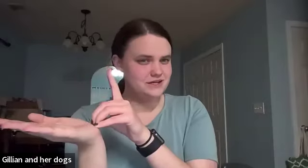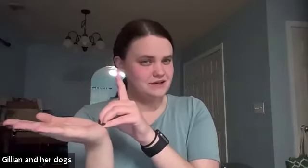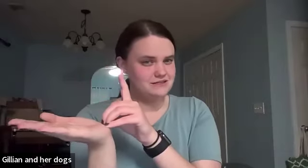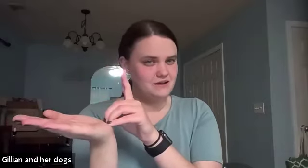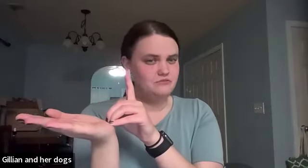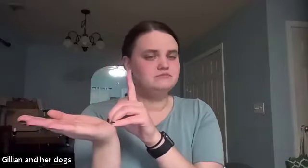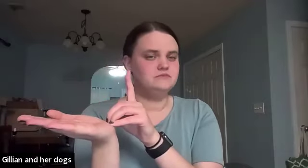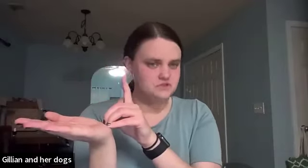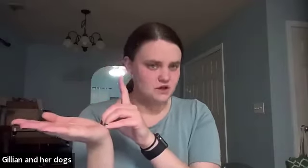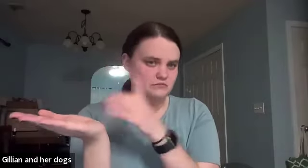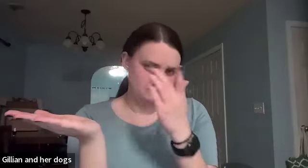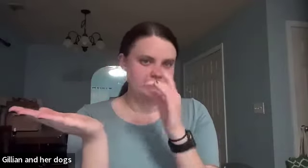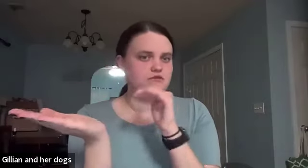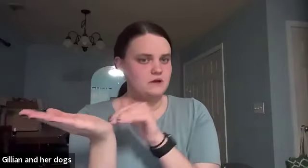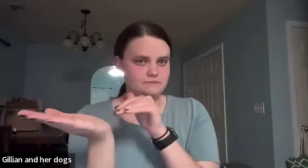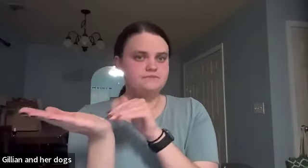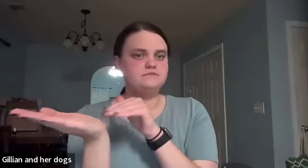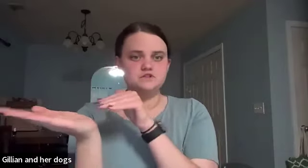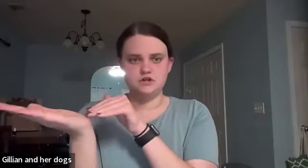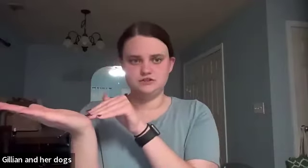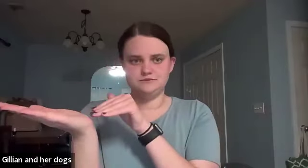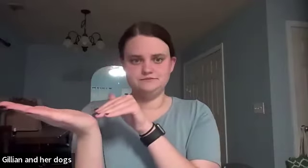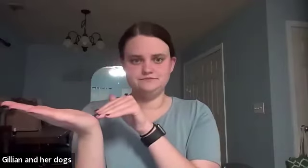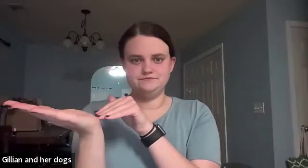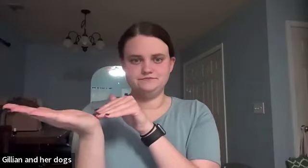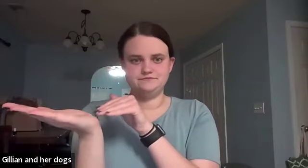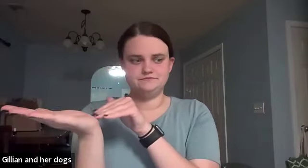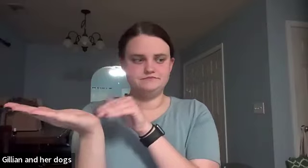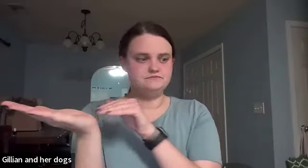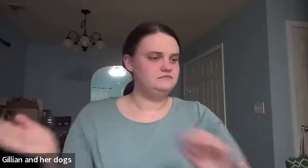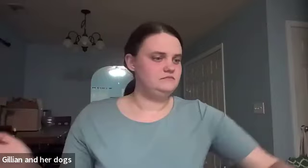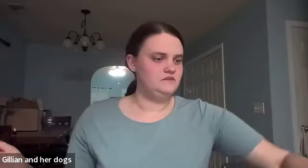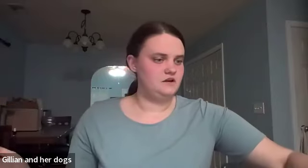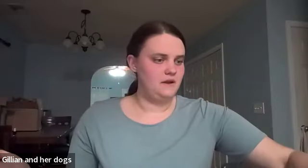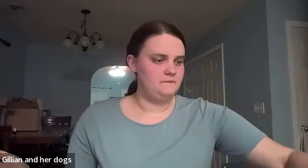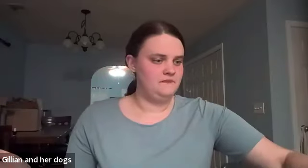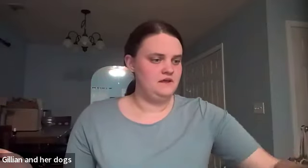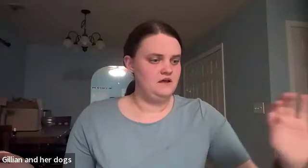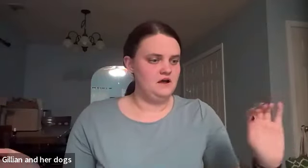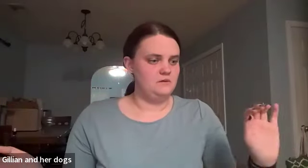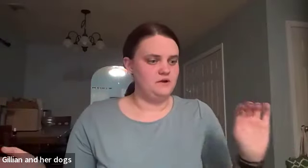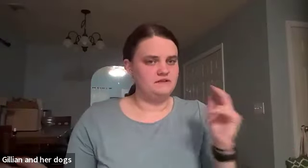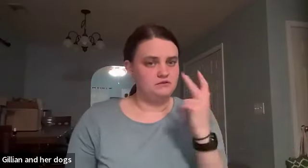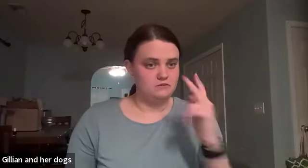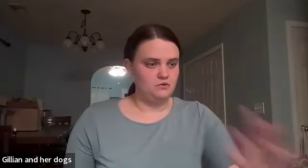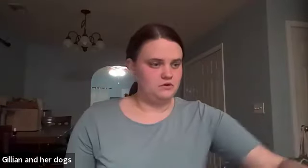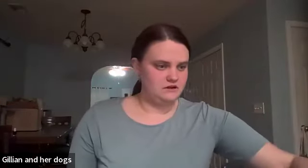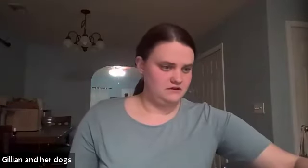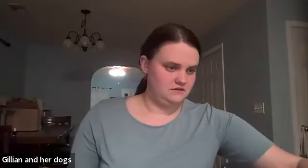not ASL. So, but either way, doctor. Okay. We have like 3 more, I think,